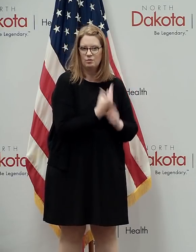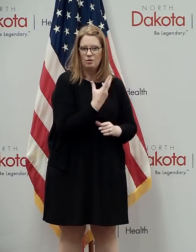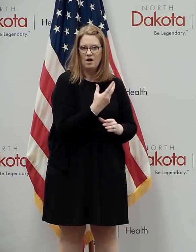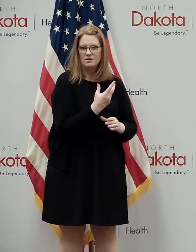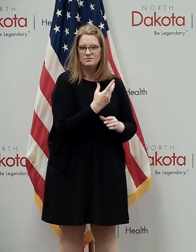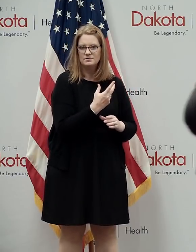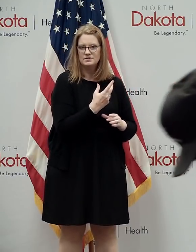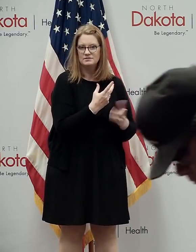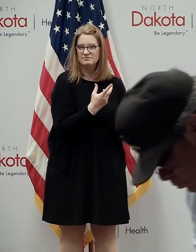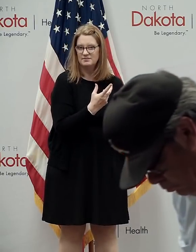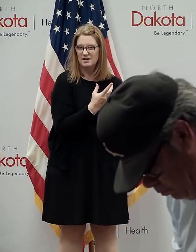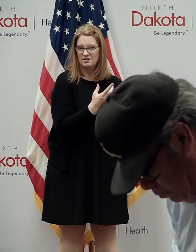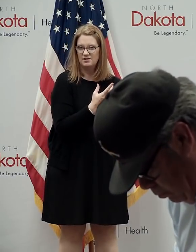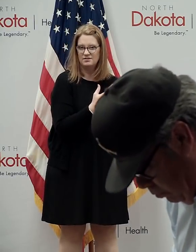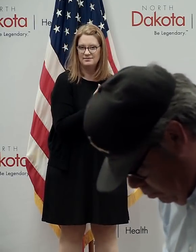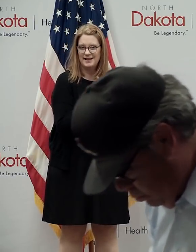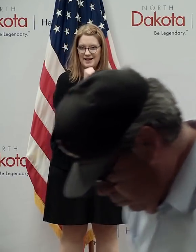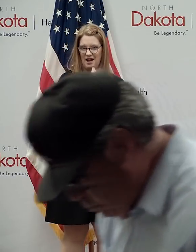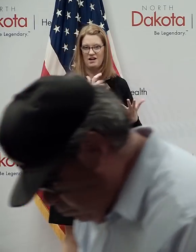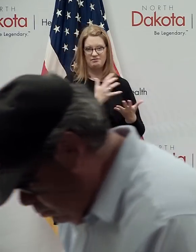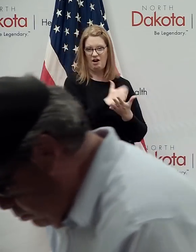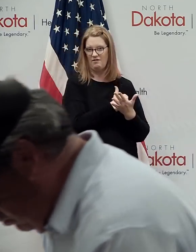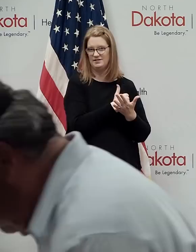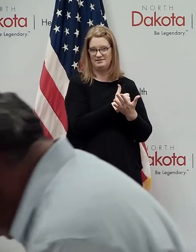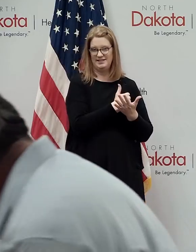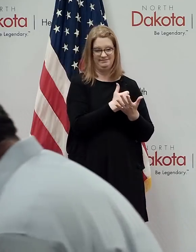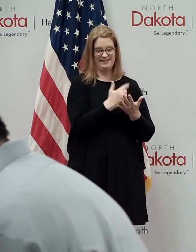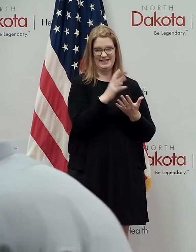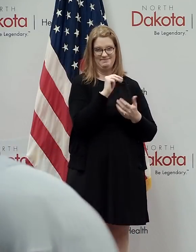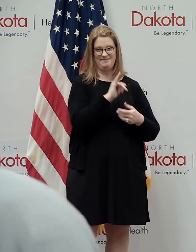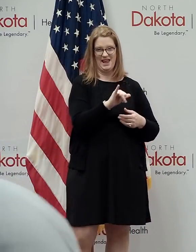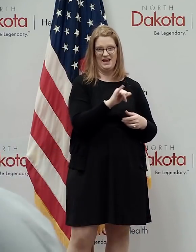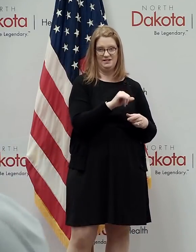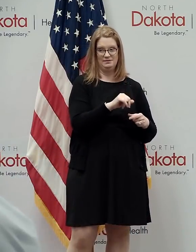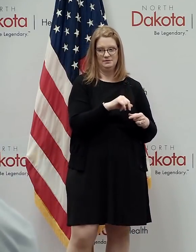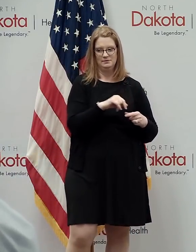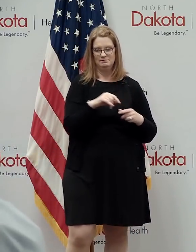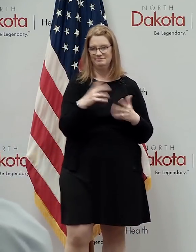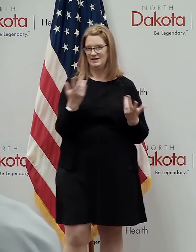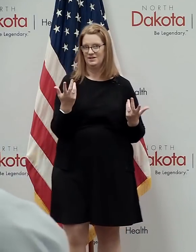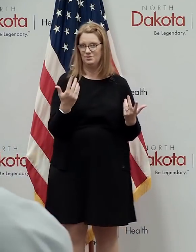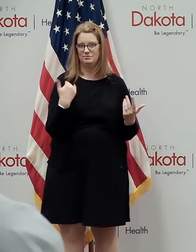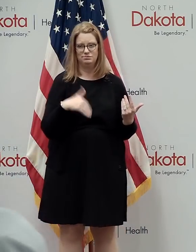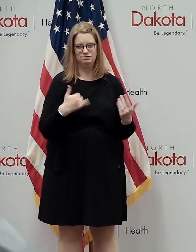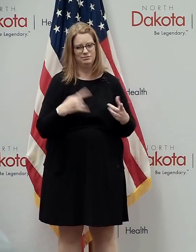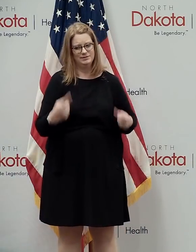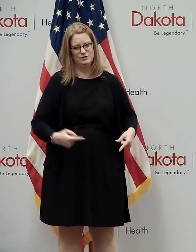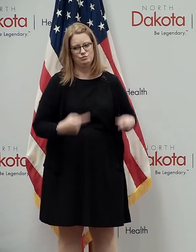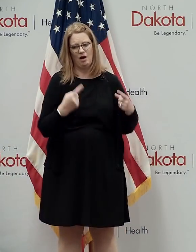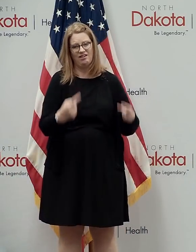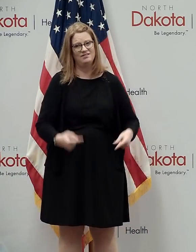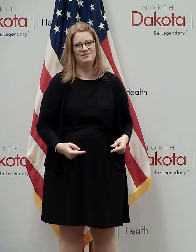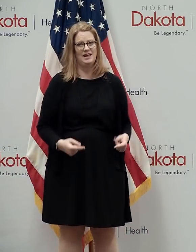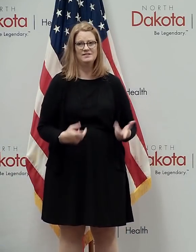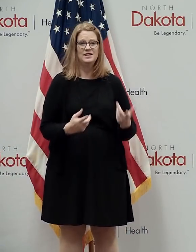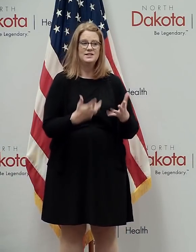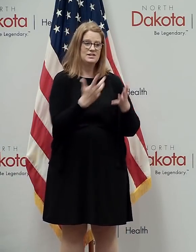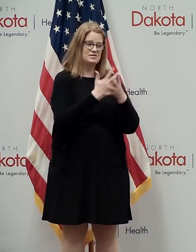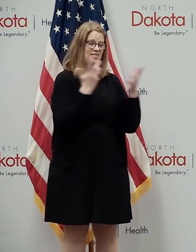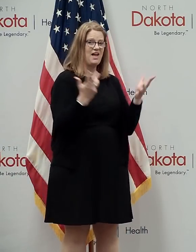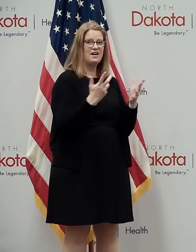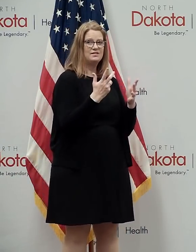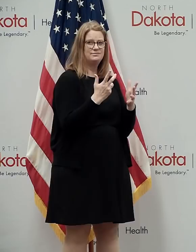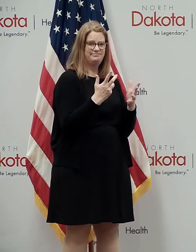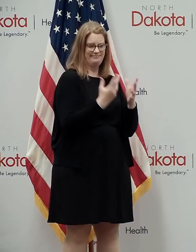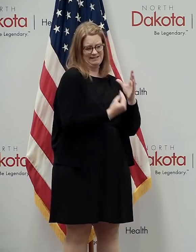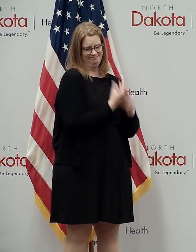acres planted this year. Think about that metric and understand the challenges that have been. But in addition to that, we throw on top of